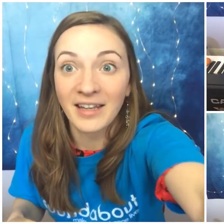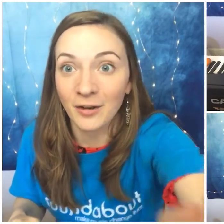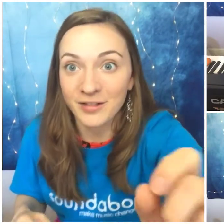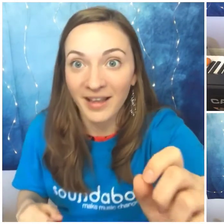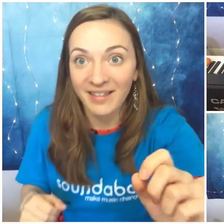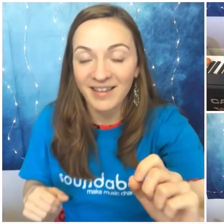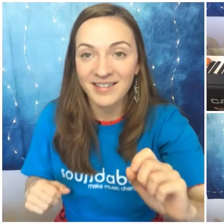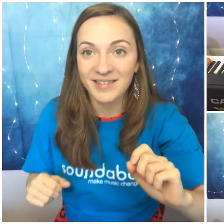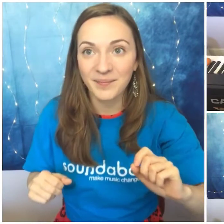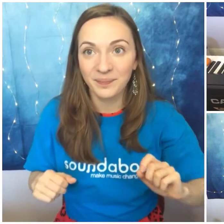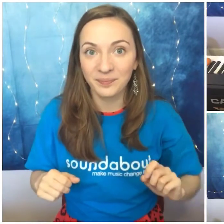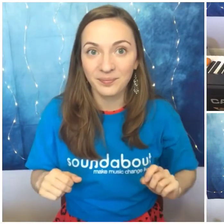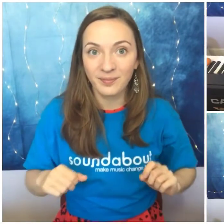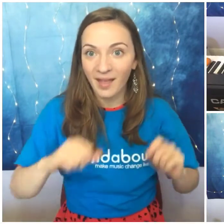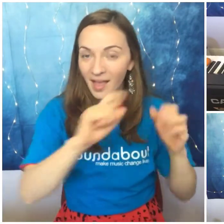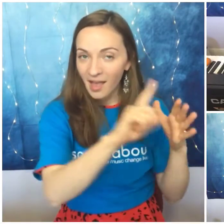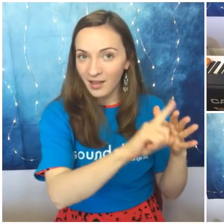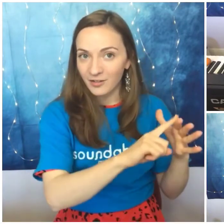And it goes like this.